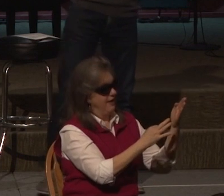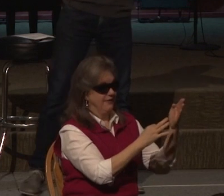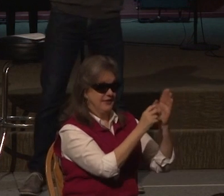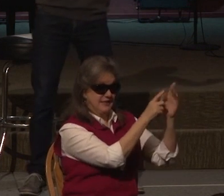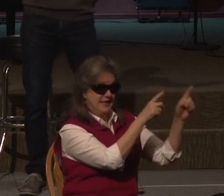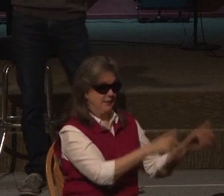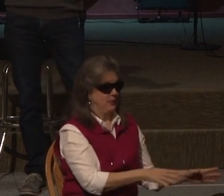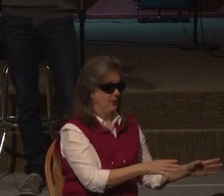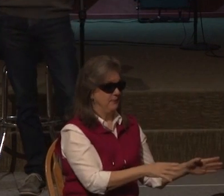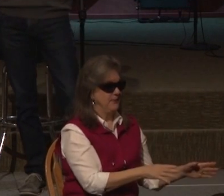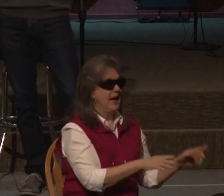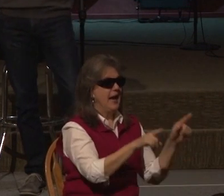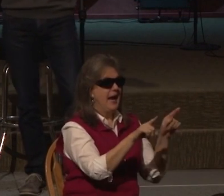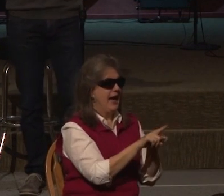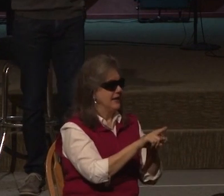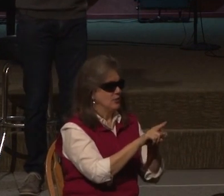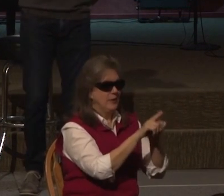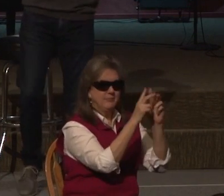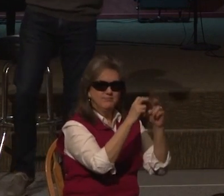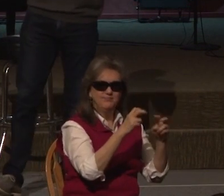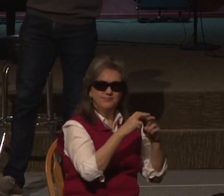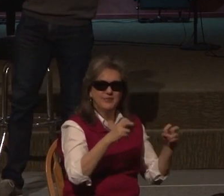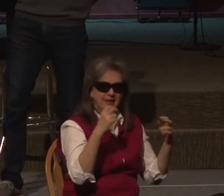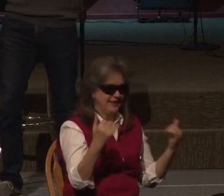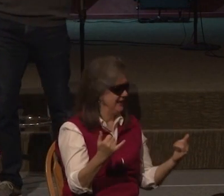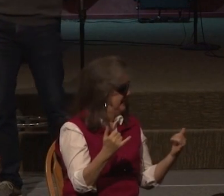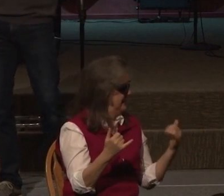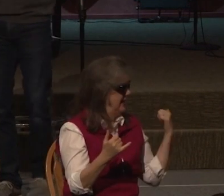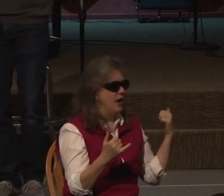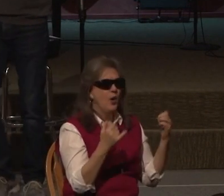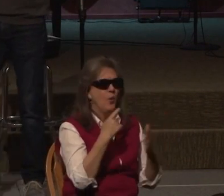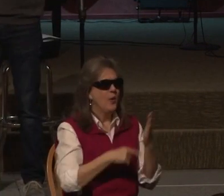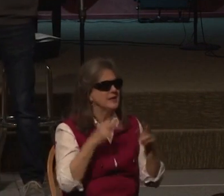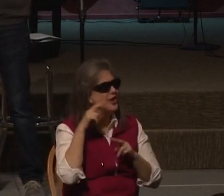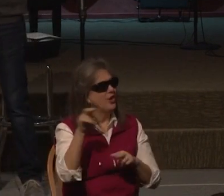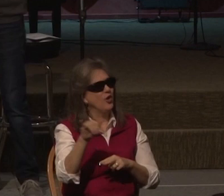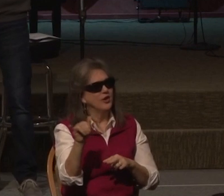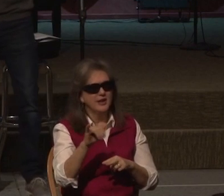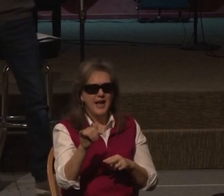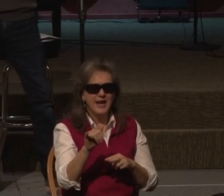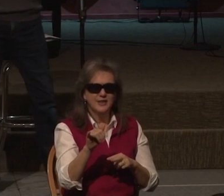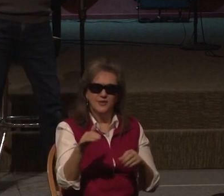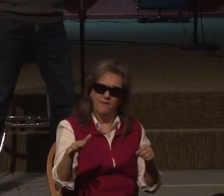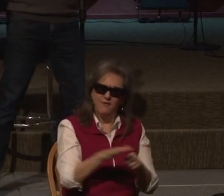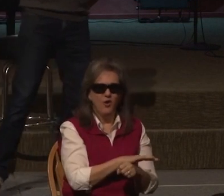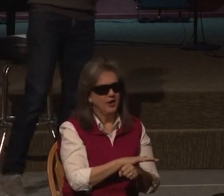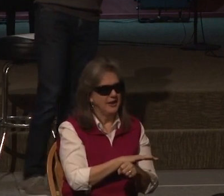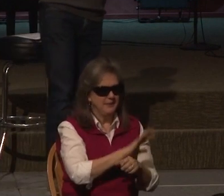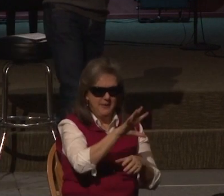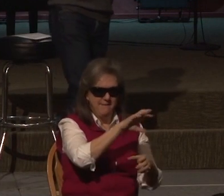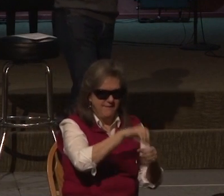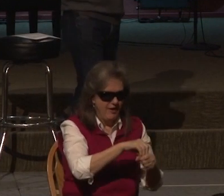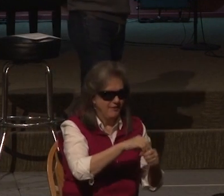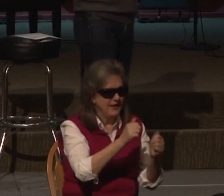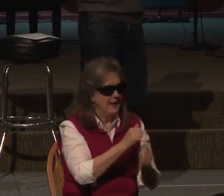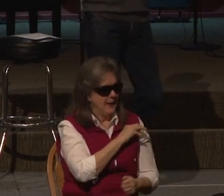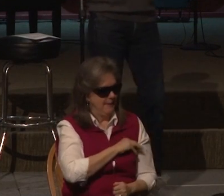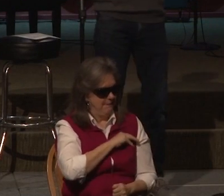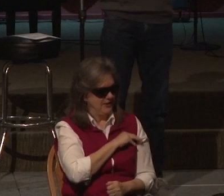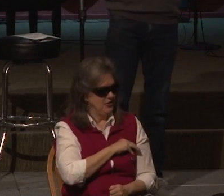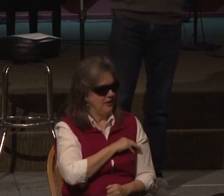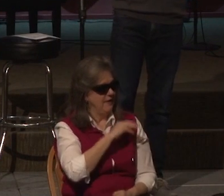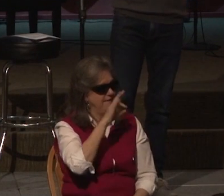Furthermore, as we unpack this series, the snowman's going to help us understand that what does it look like to fully engage in the mission of